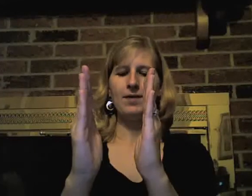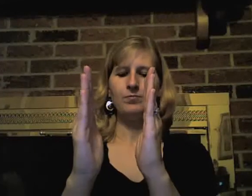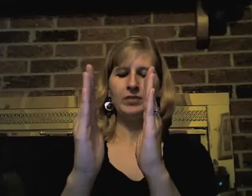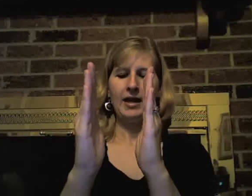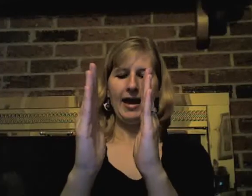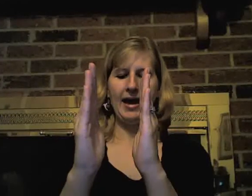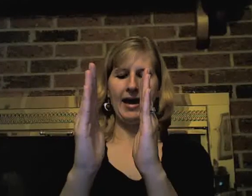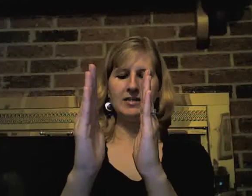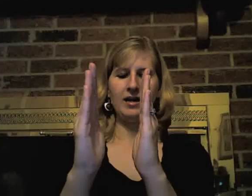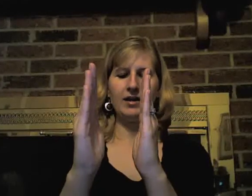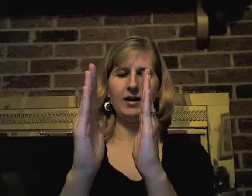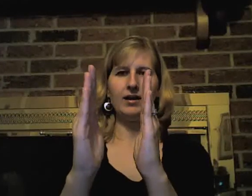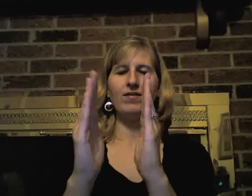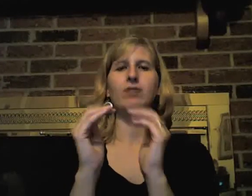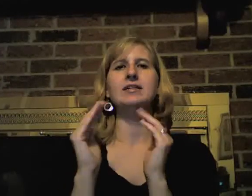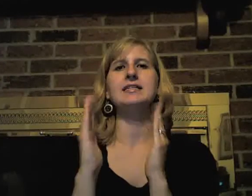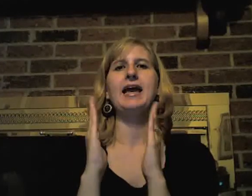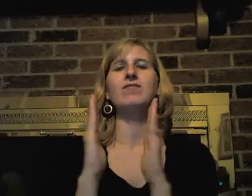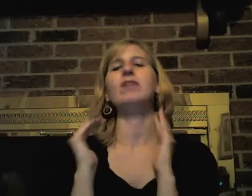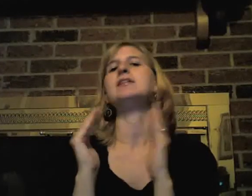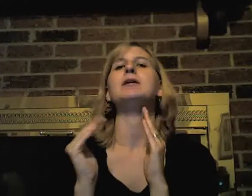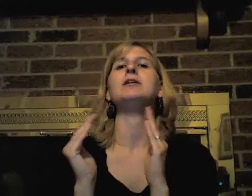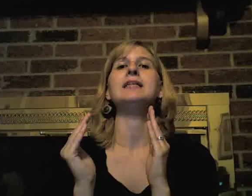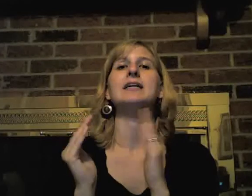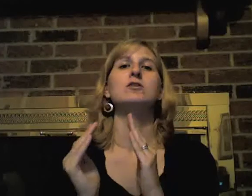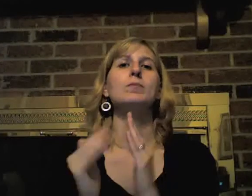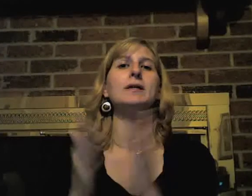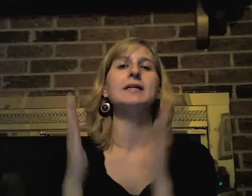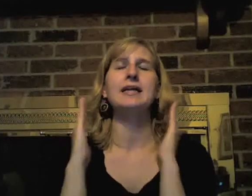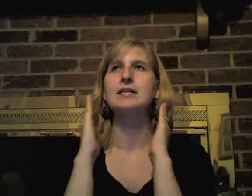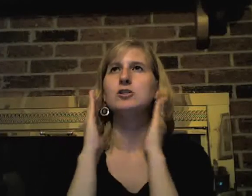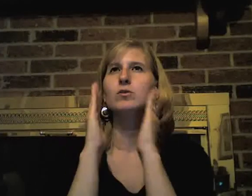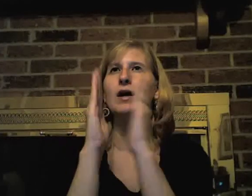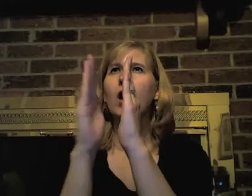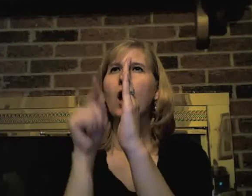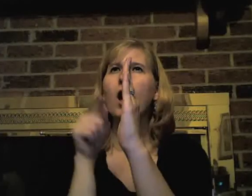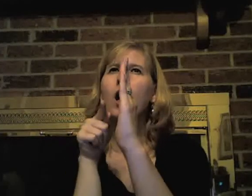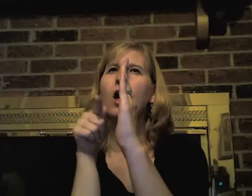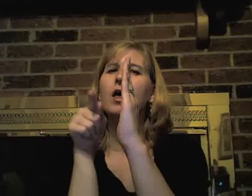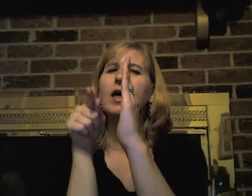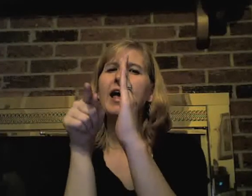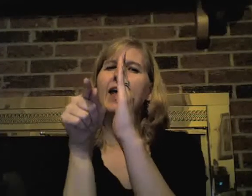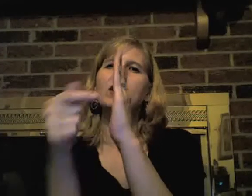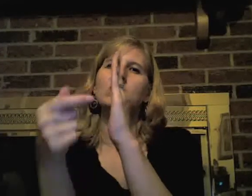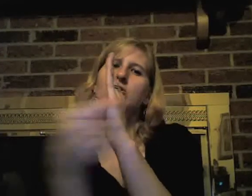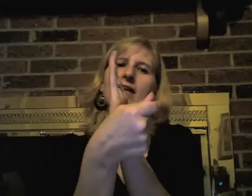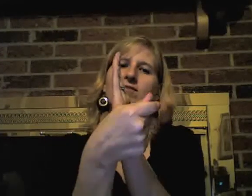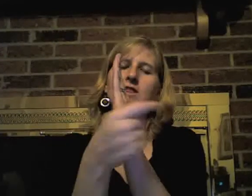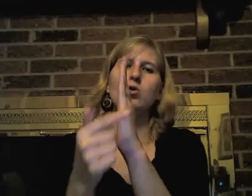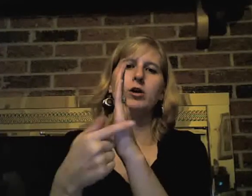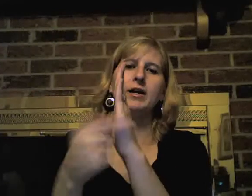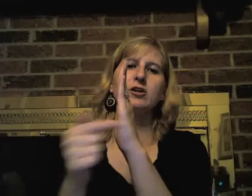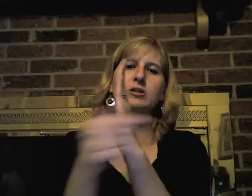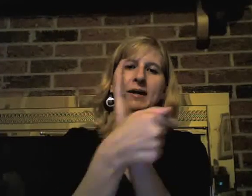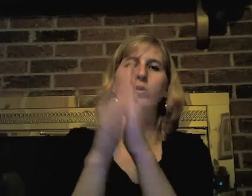And if I were to say, if I was in a building, like a school building, and I said you go down the hall, and then you turn left at the corner. Here's my corner. If you're going to turn right,